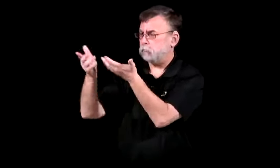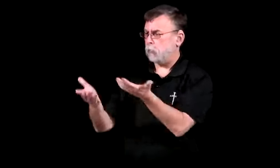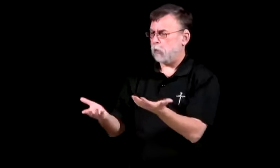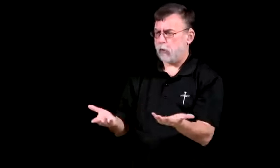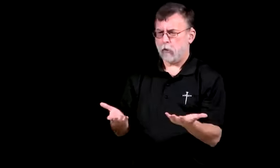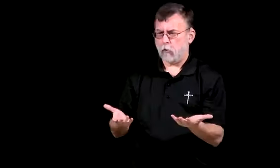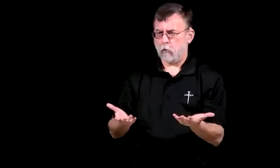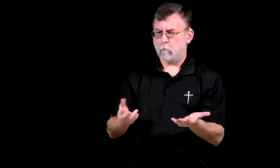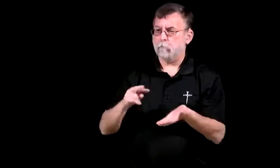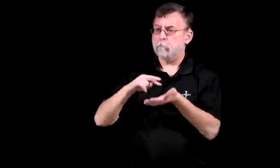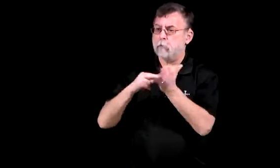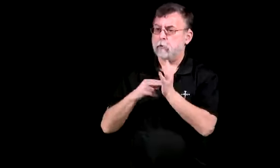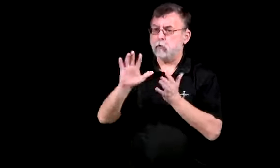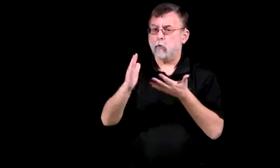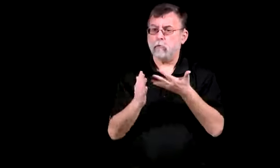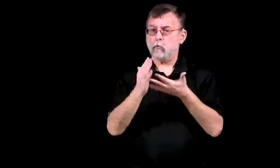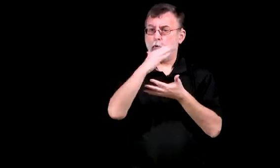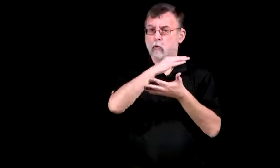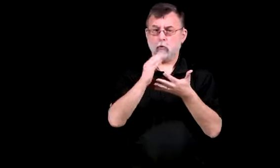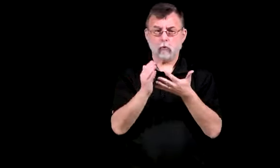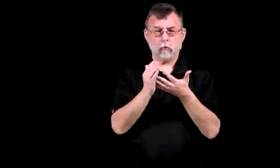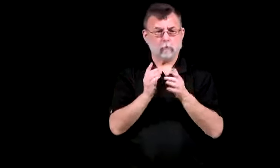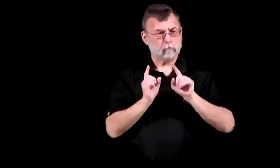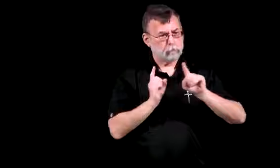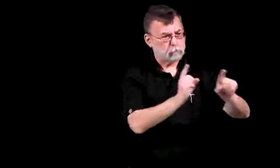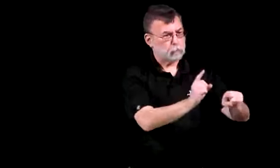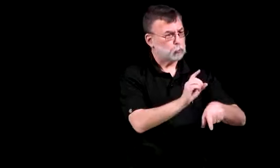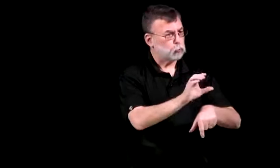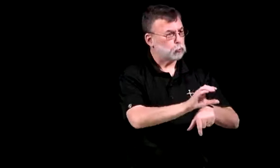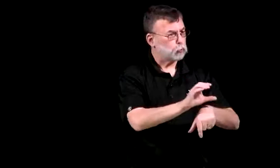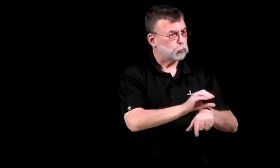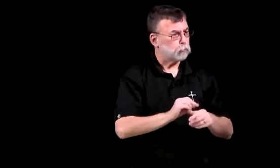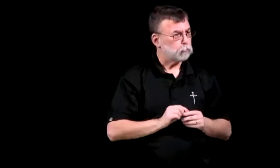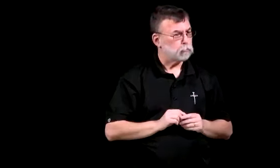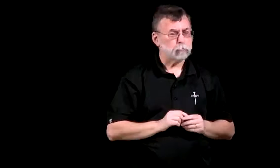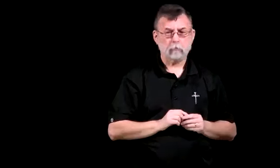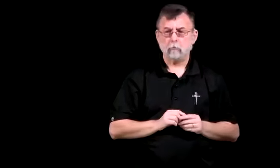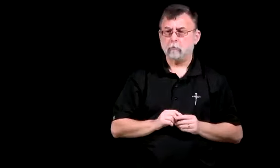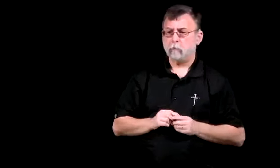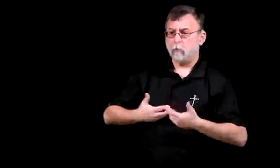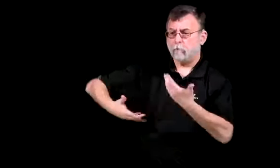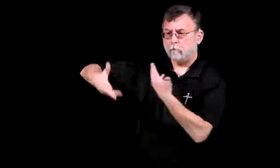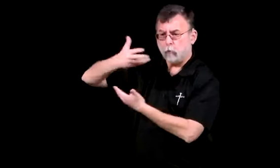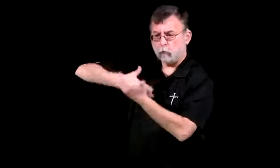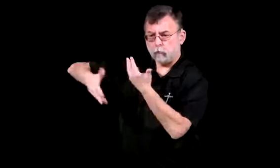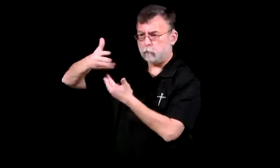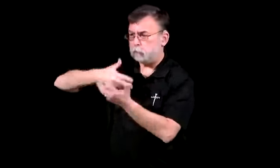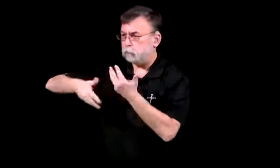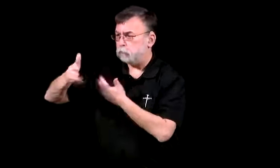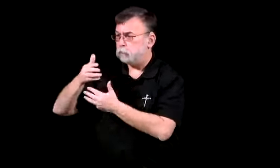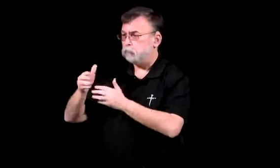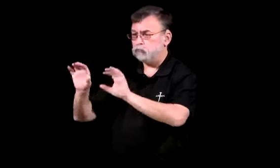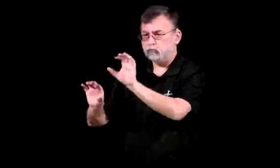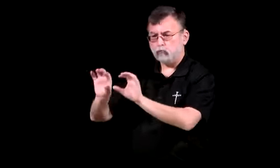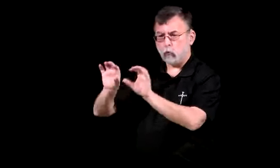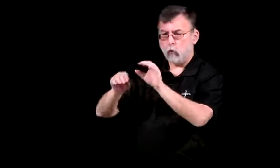You might have conversation, relationship with God, but where is that on your priority list? A priority for you might be going to church,